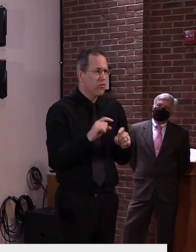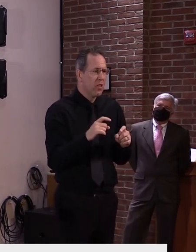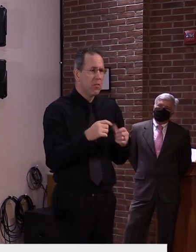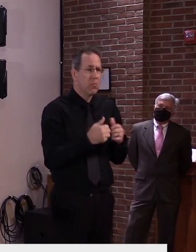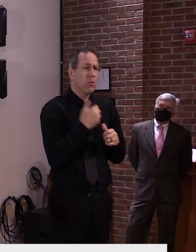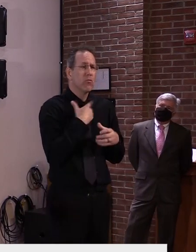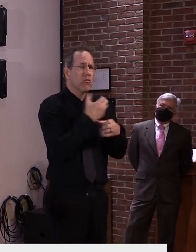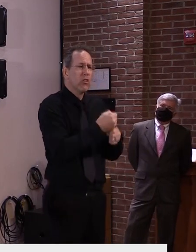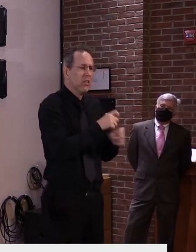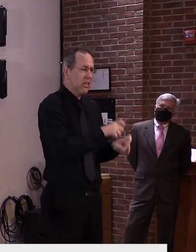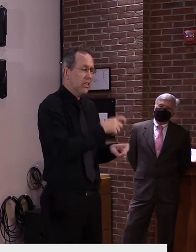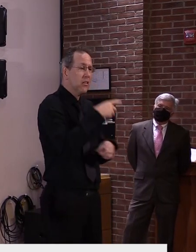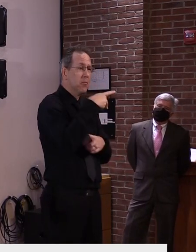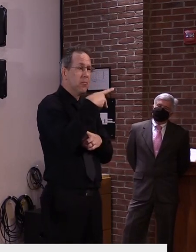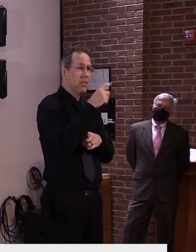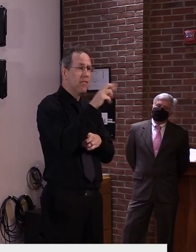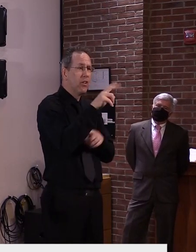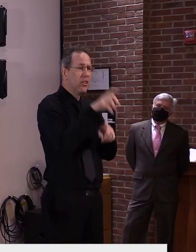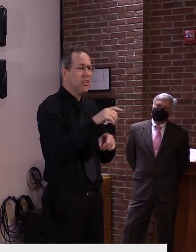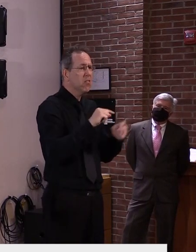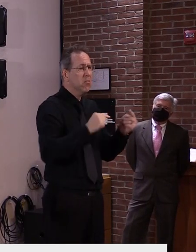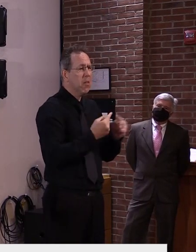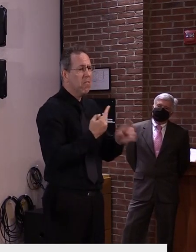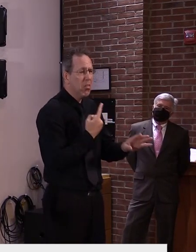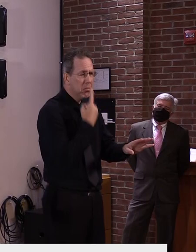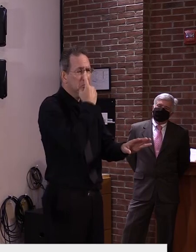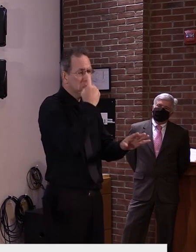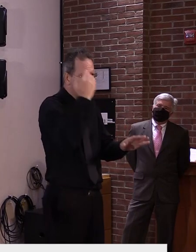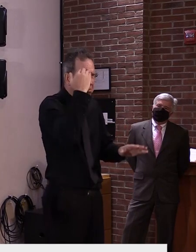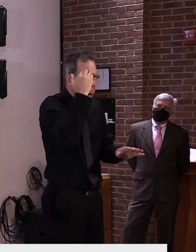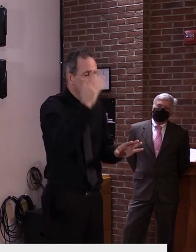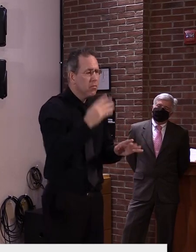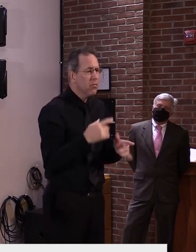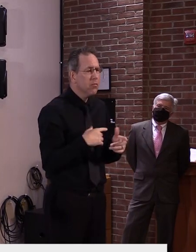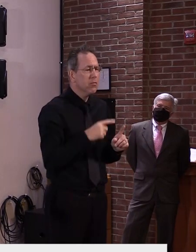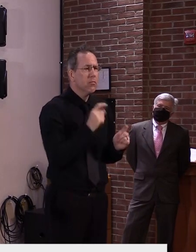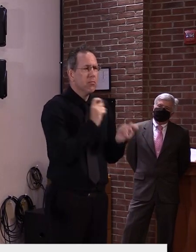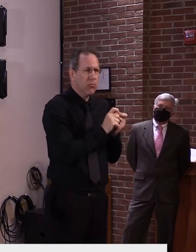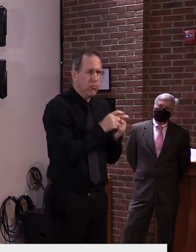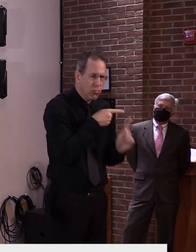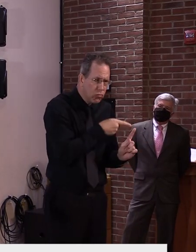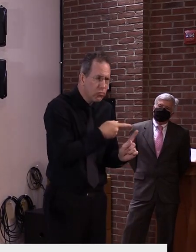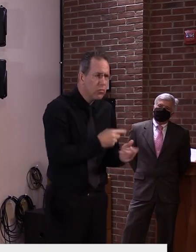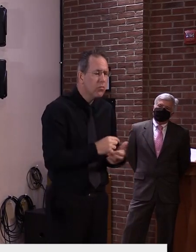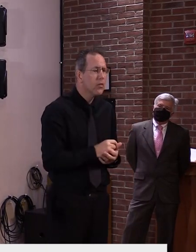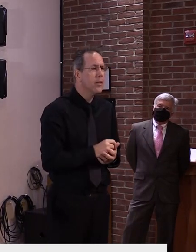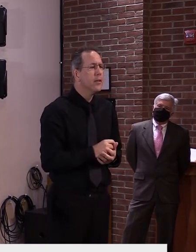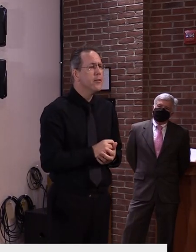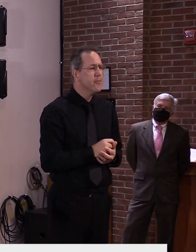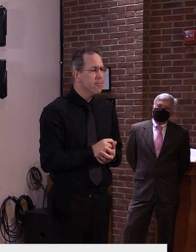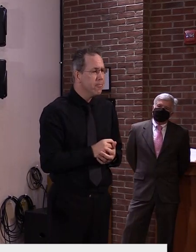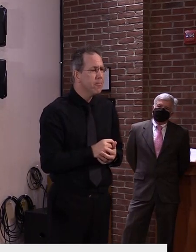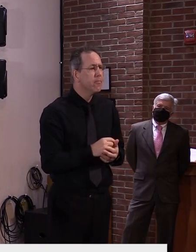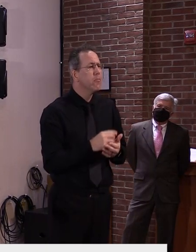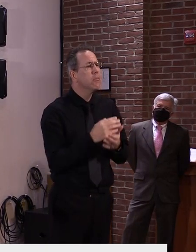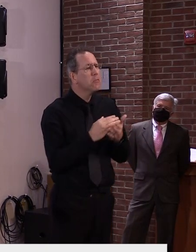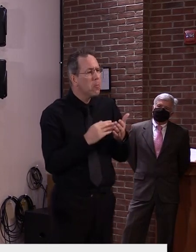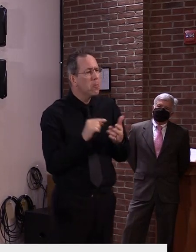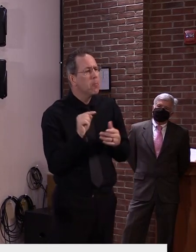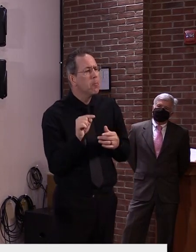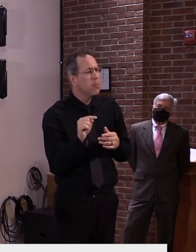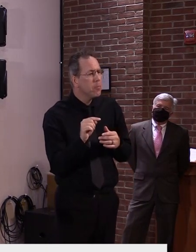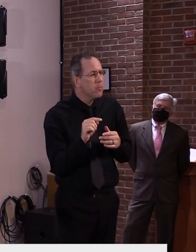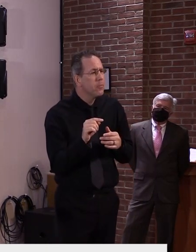to the very back of the nose. And some of the test platforms still insist that that is the sample